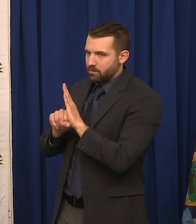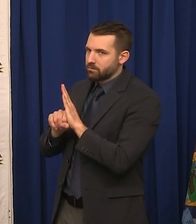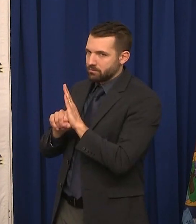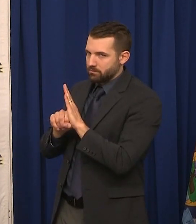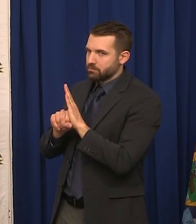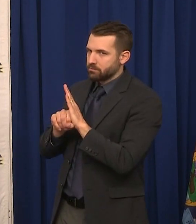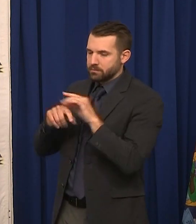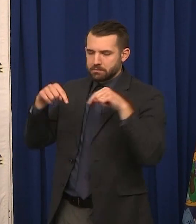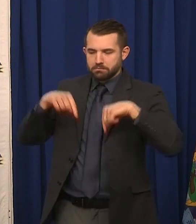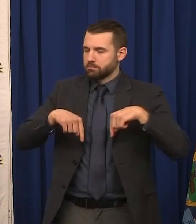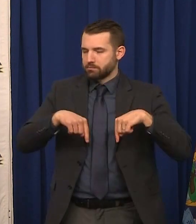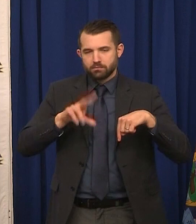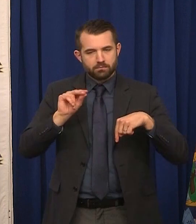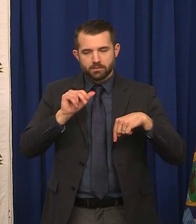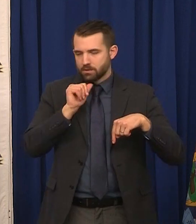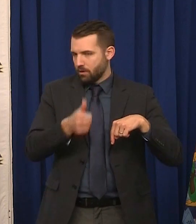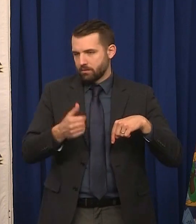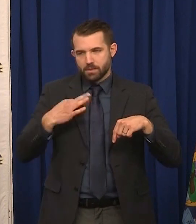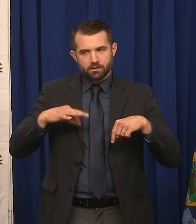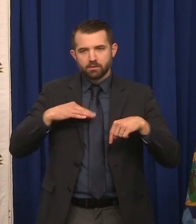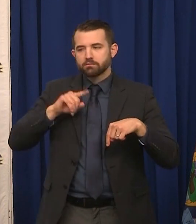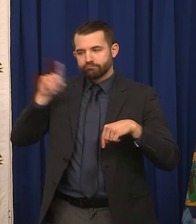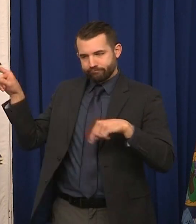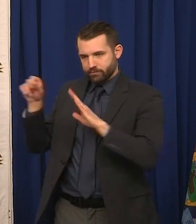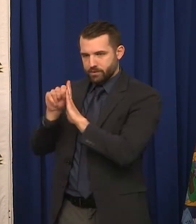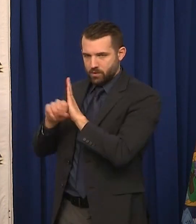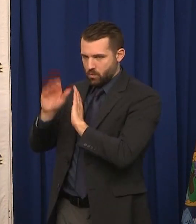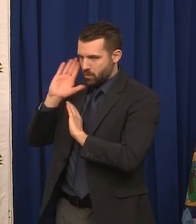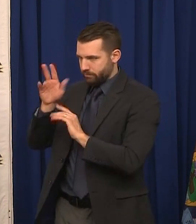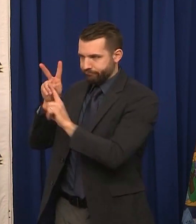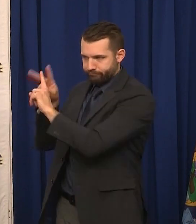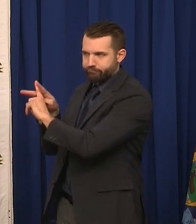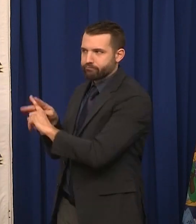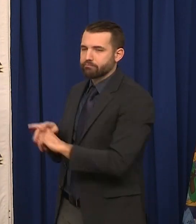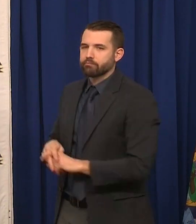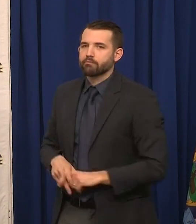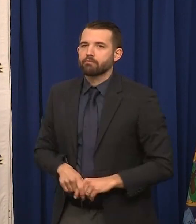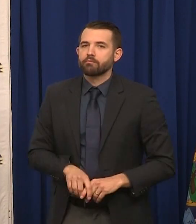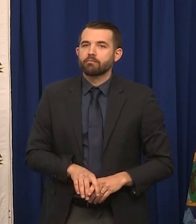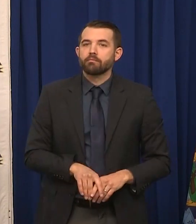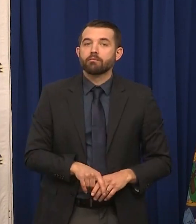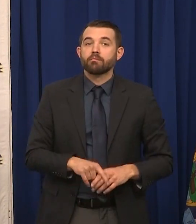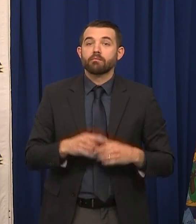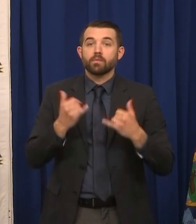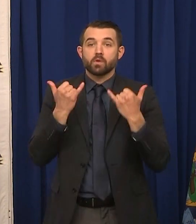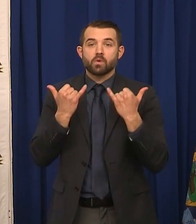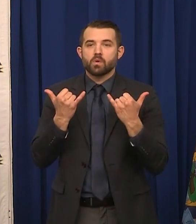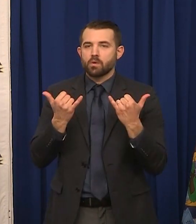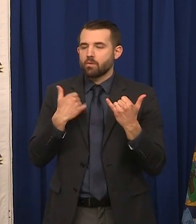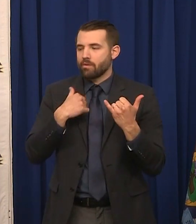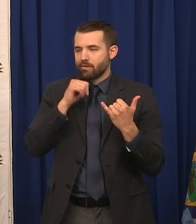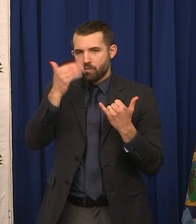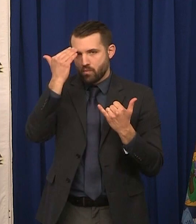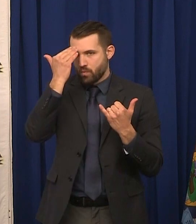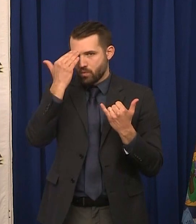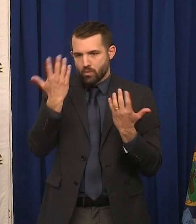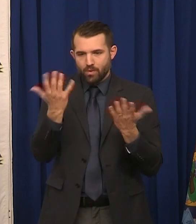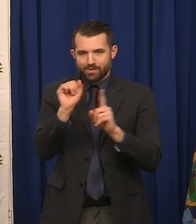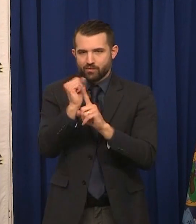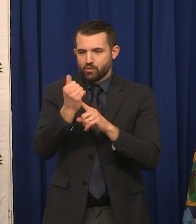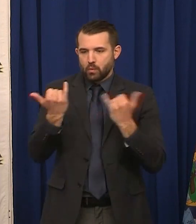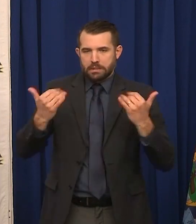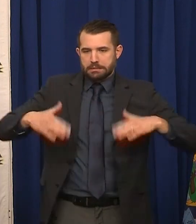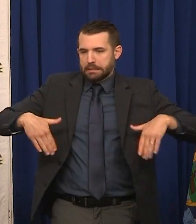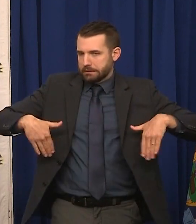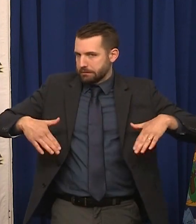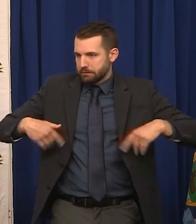is a permanent resident, not by the state of Maine CDC. We're not aware of any such individuals as at this time who